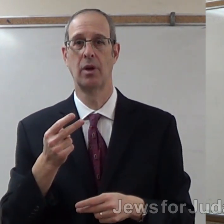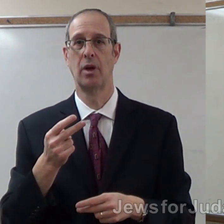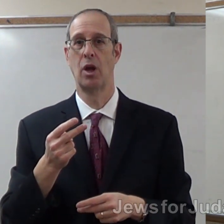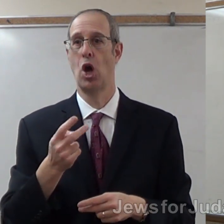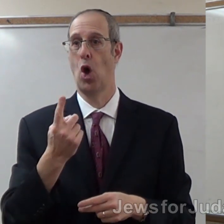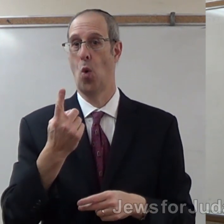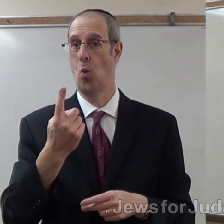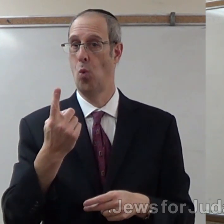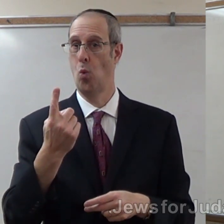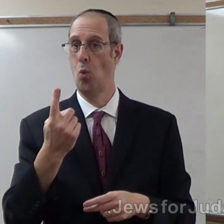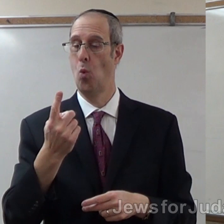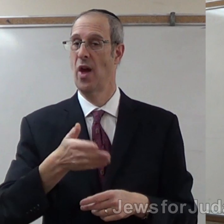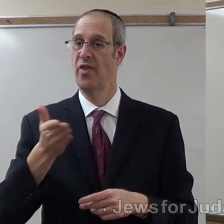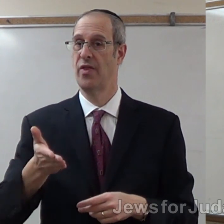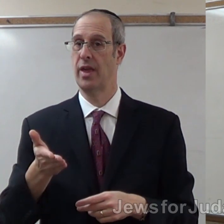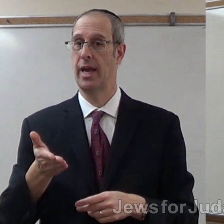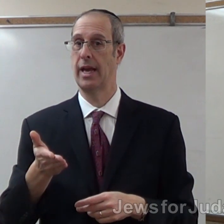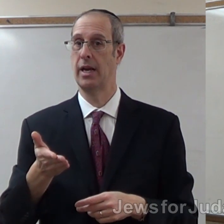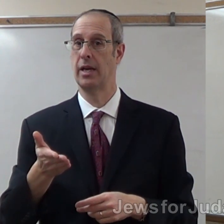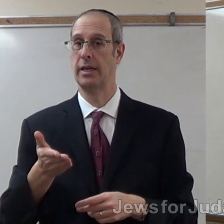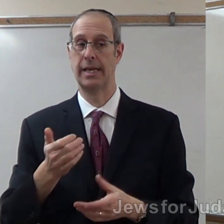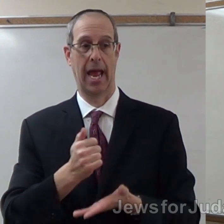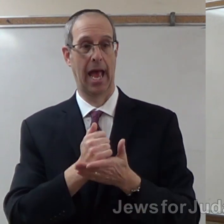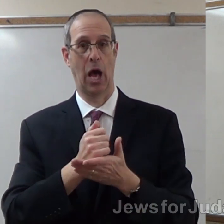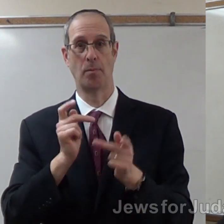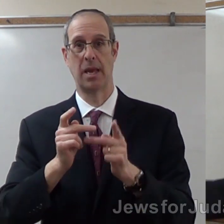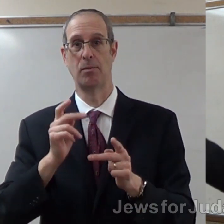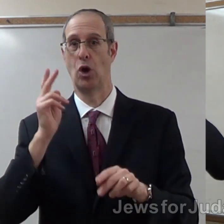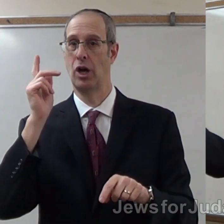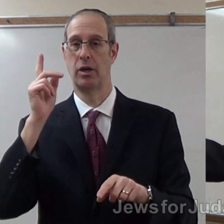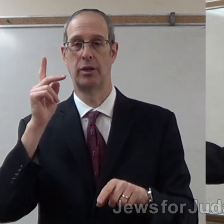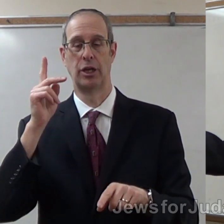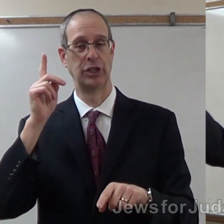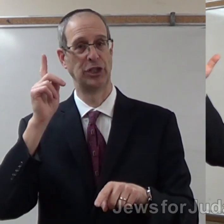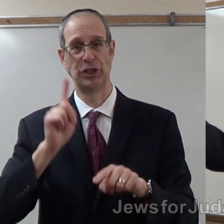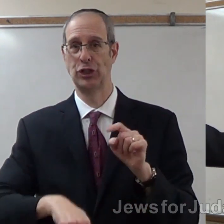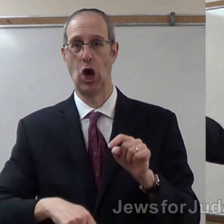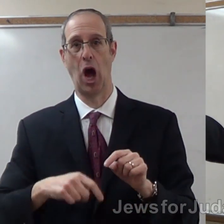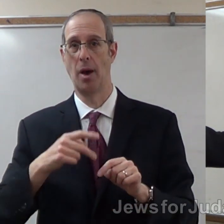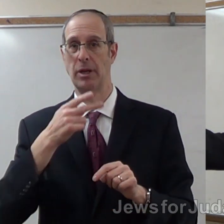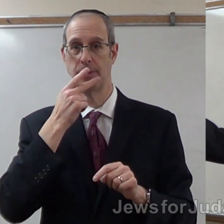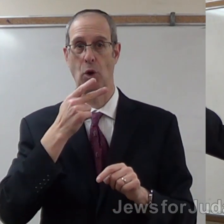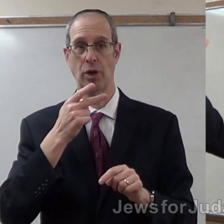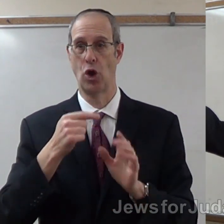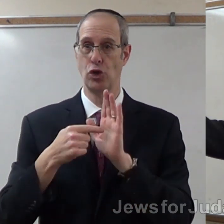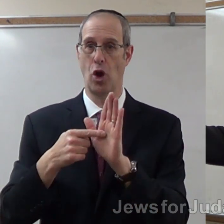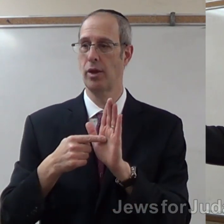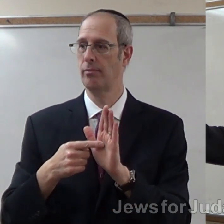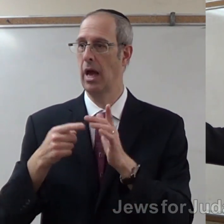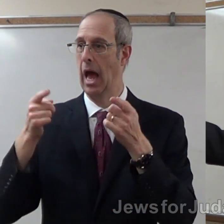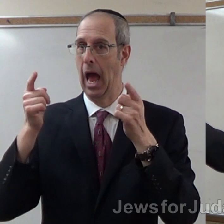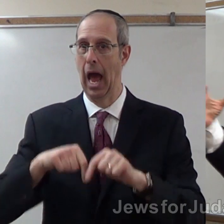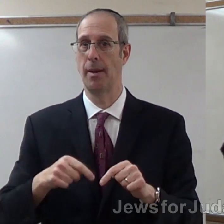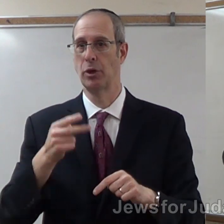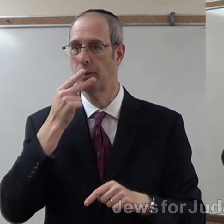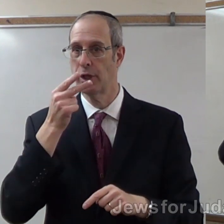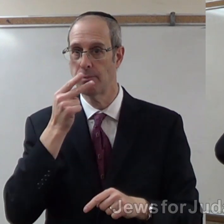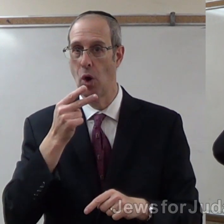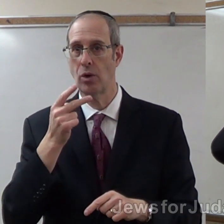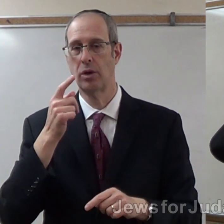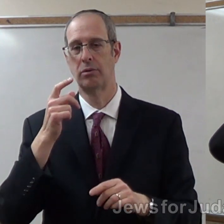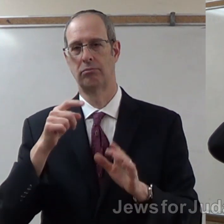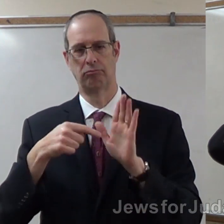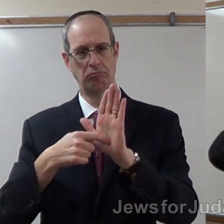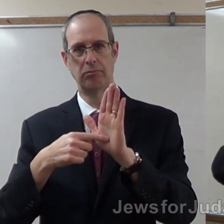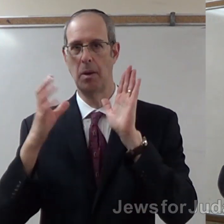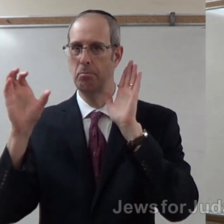do to help people stop smoking was to show them what happens when you smoke. They showed